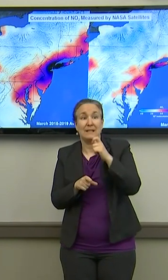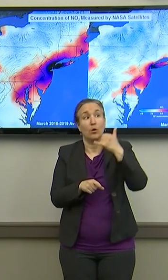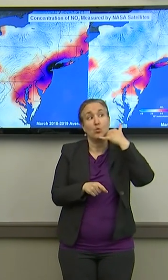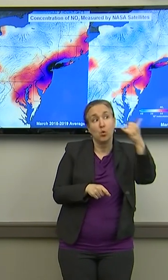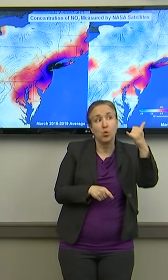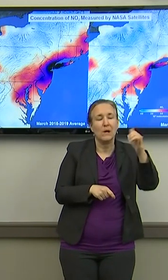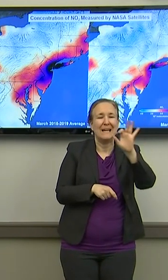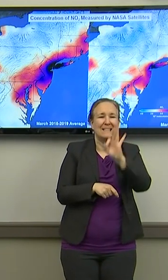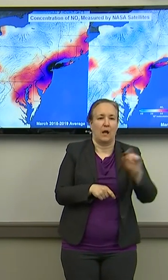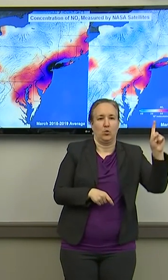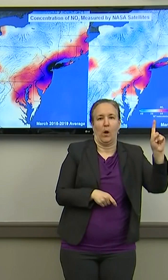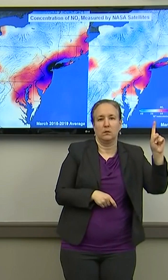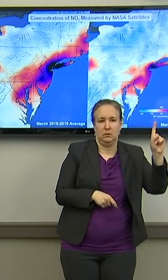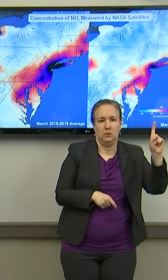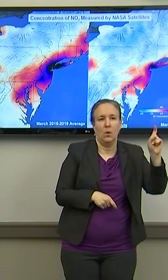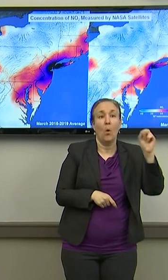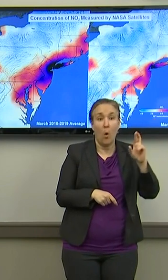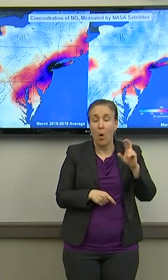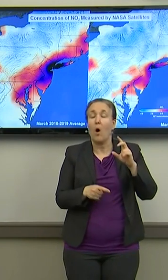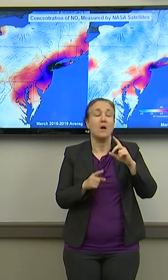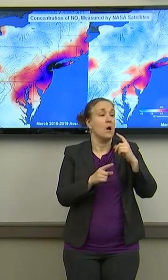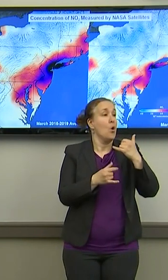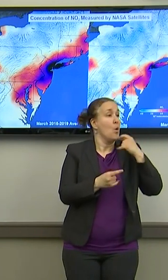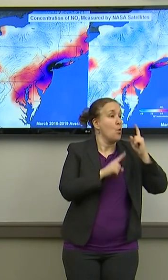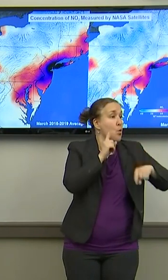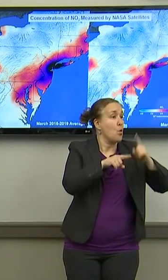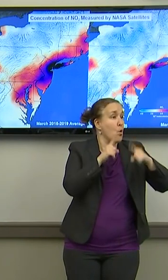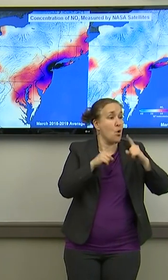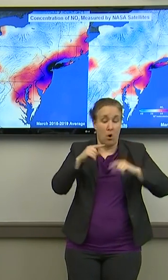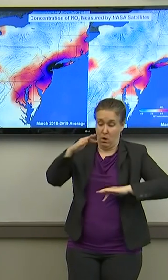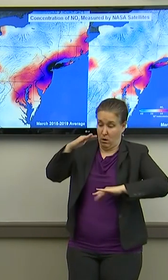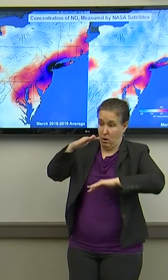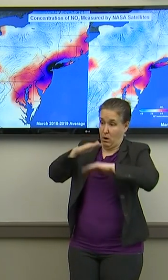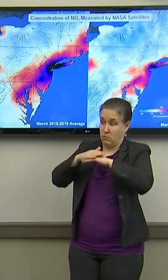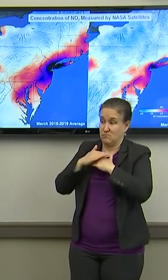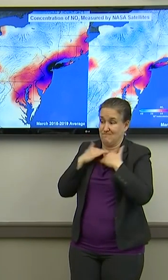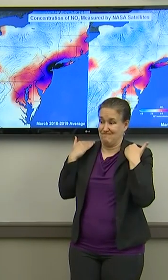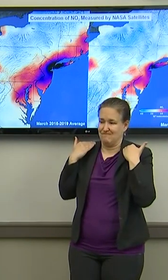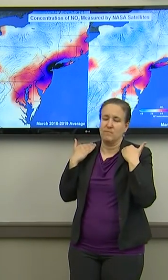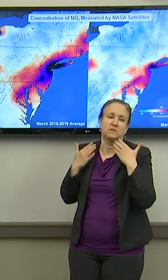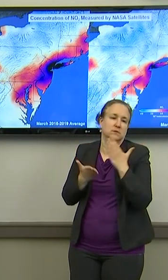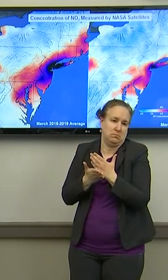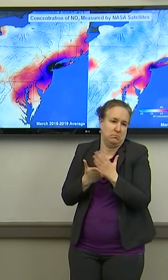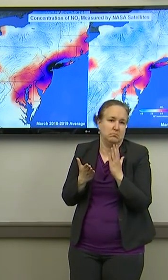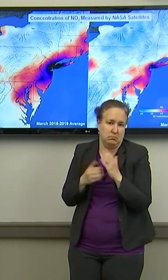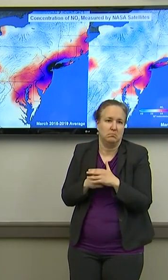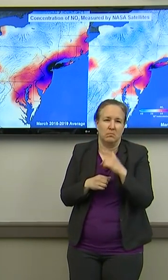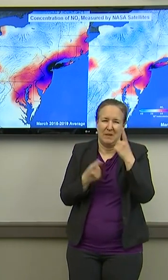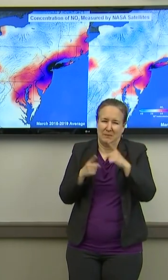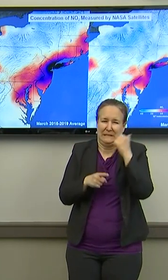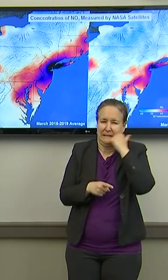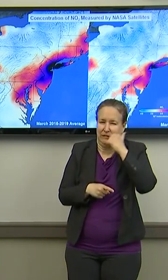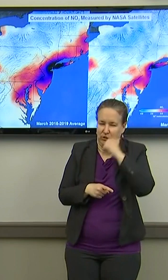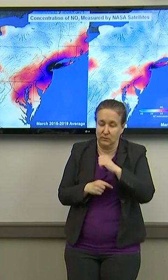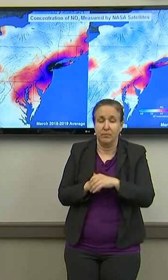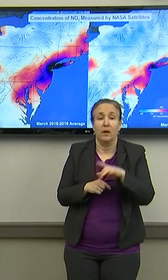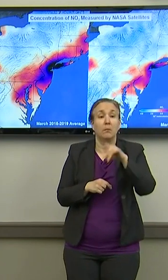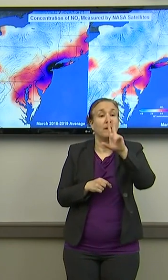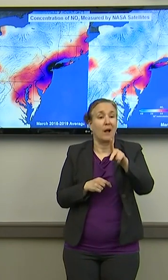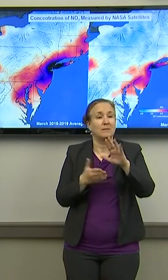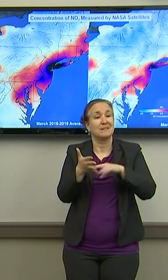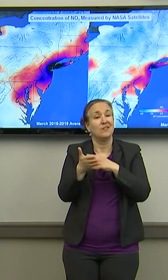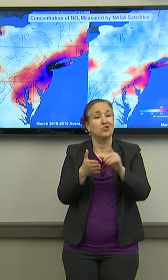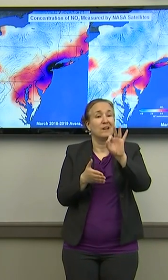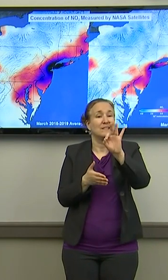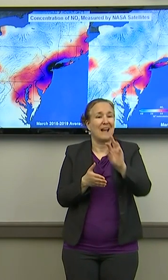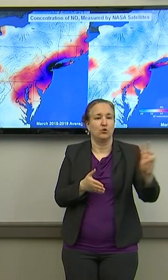a.m. to 1 p.m. or until reaching a store's maximum order capacity each day. Pickups must be scheduled from 9